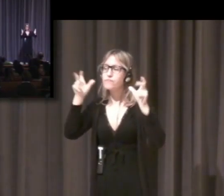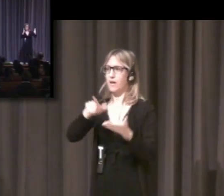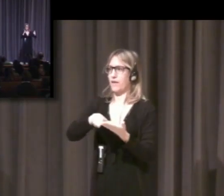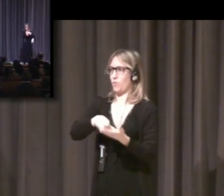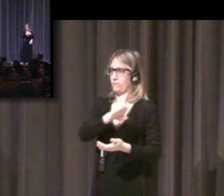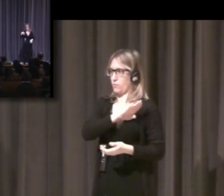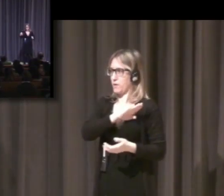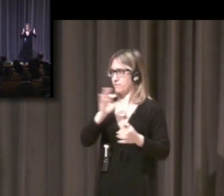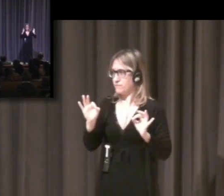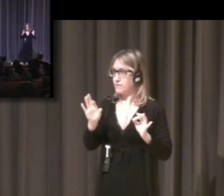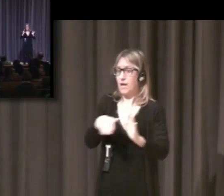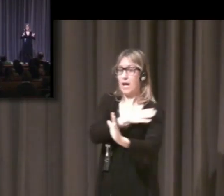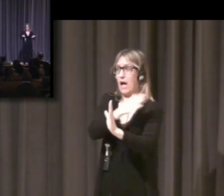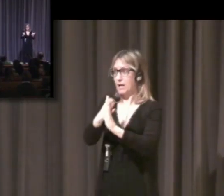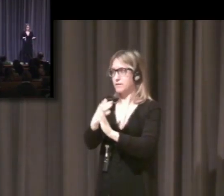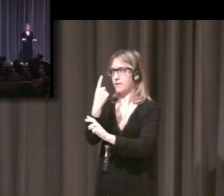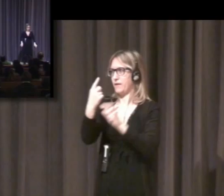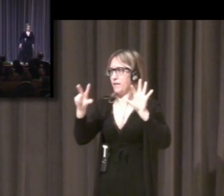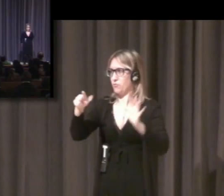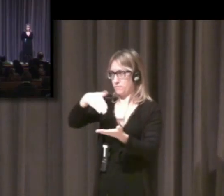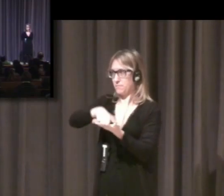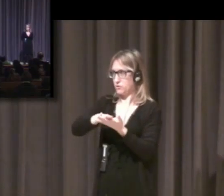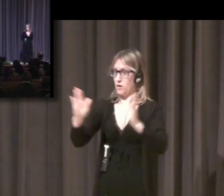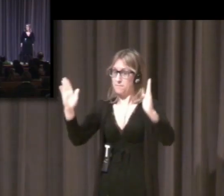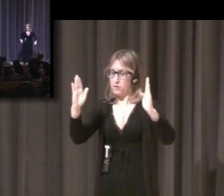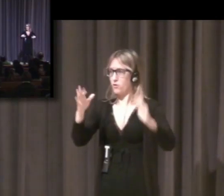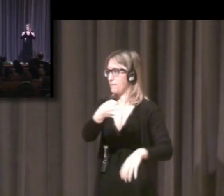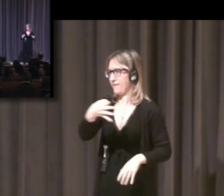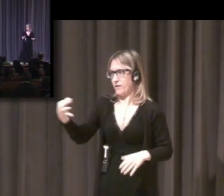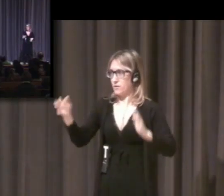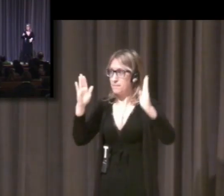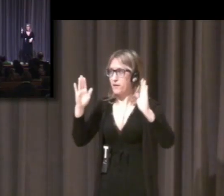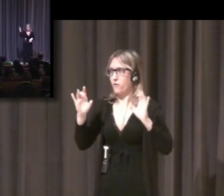So she was already quite advanced.